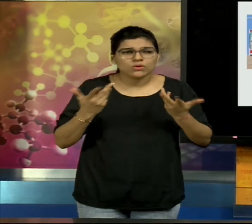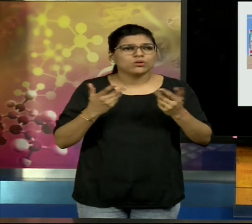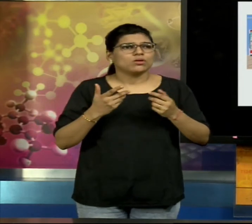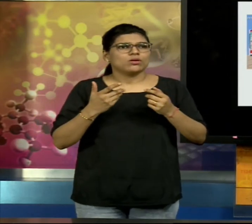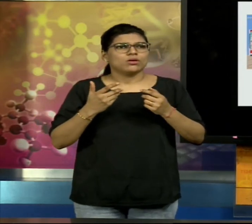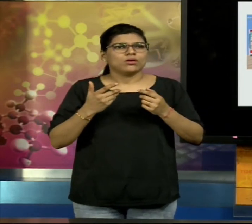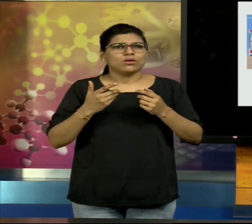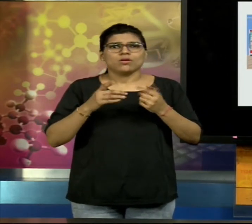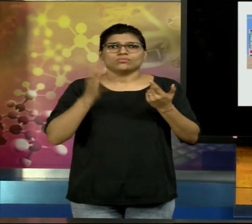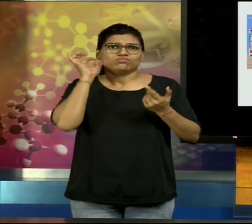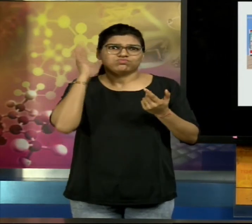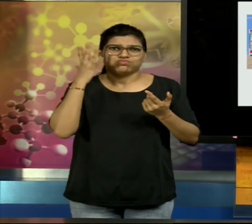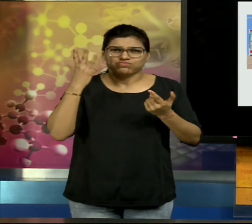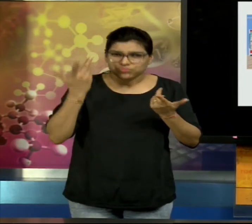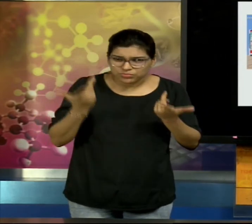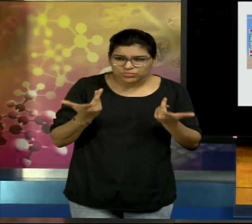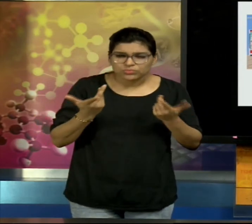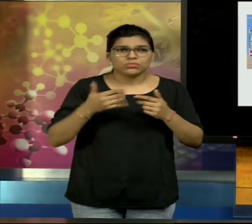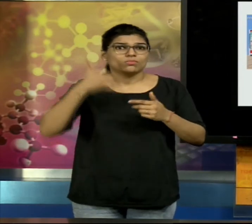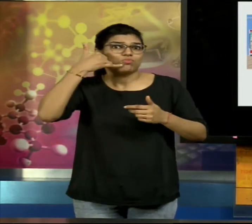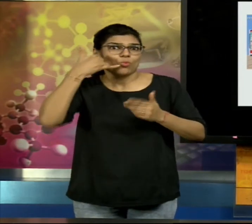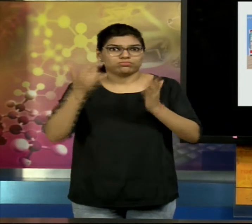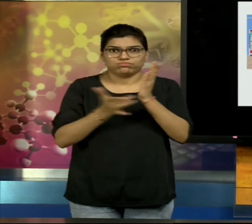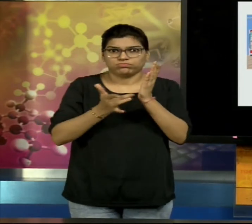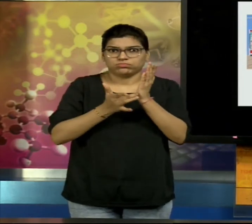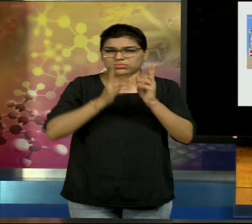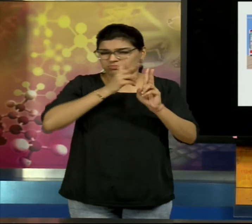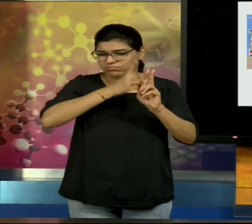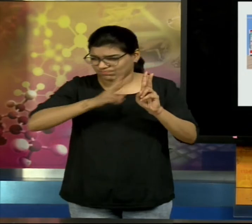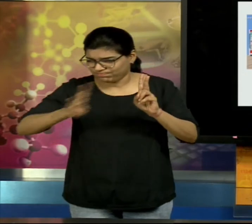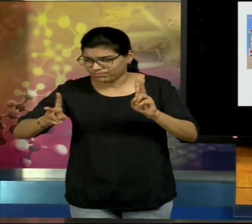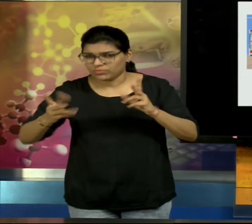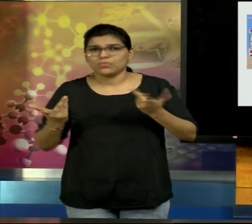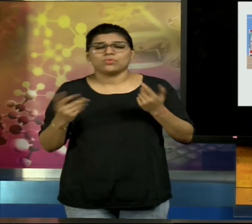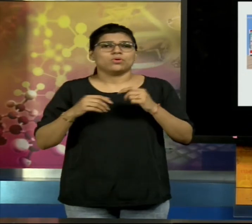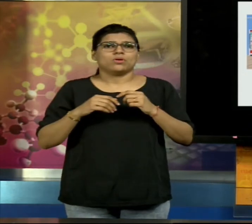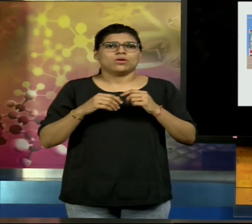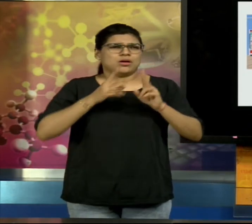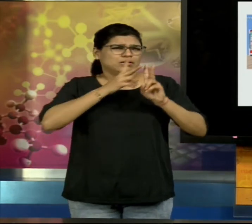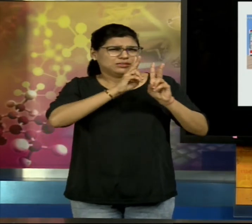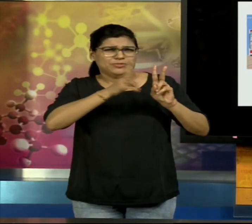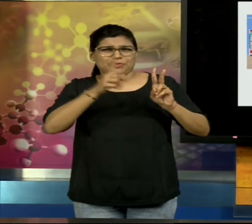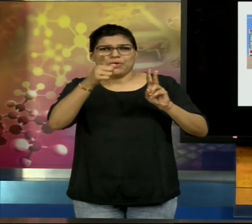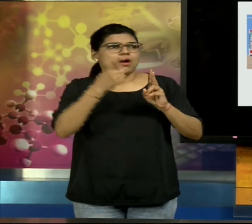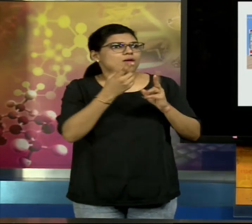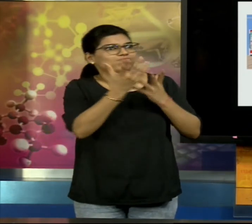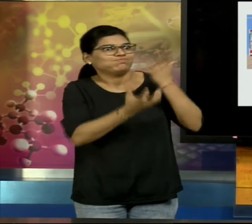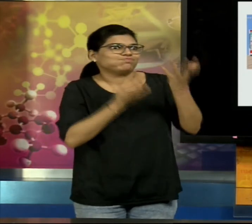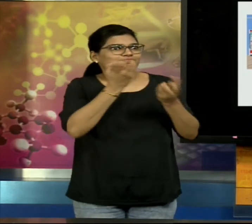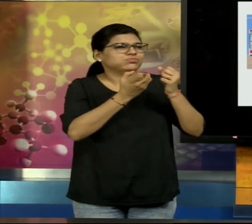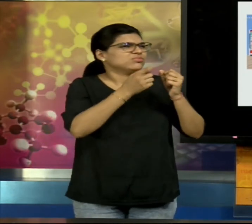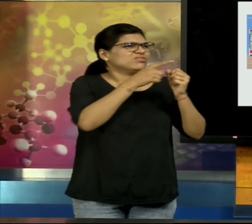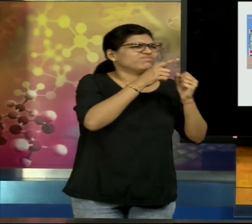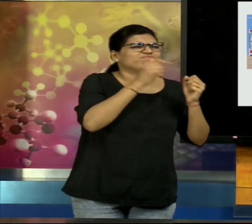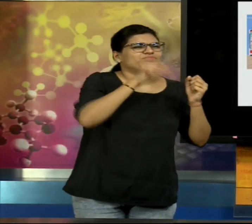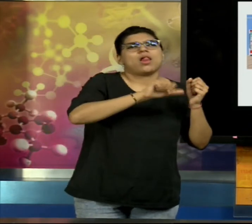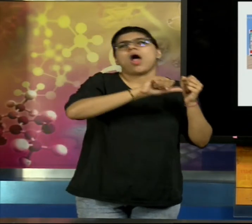are seen at so many places. There you can buy technical items,